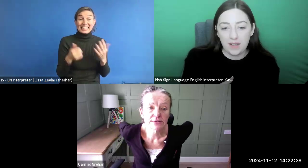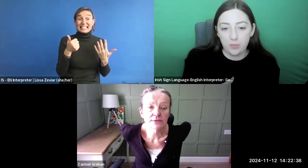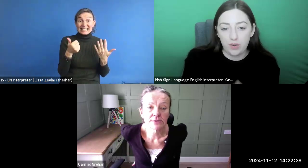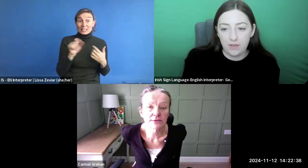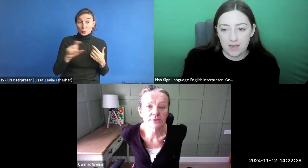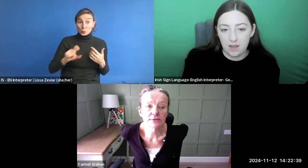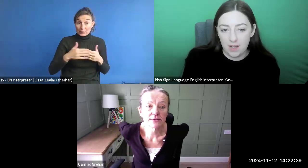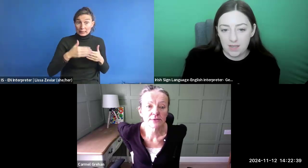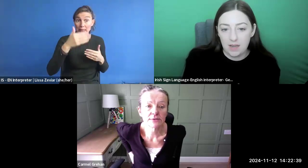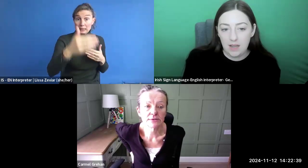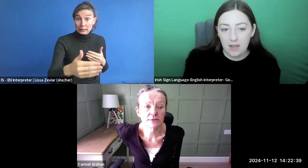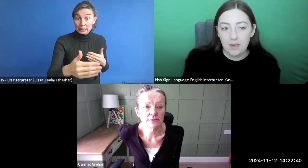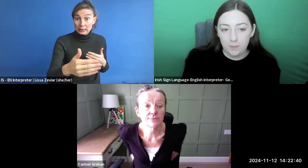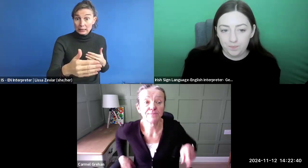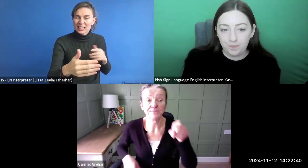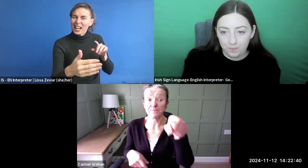just go back to the previous slide.